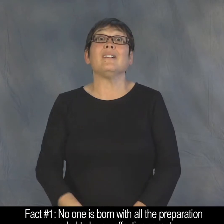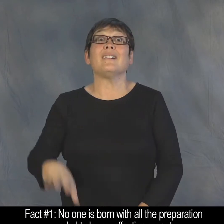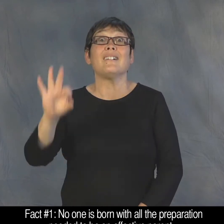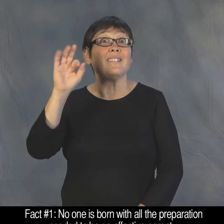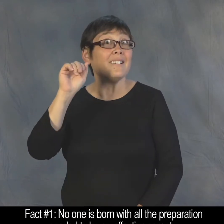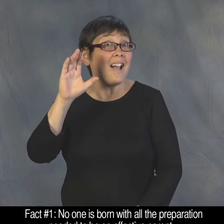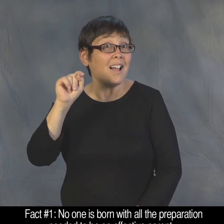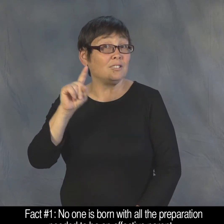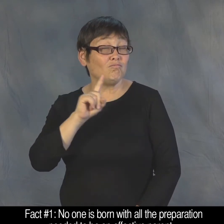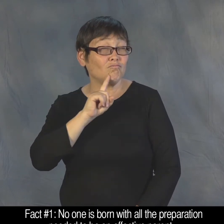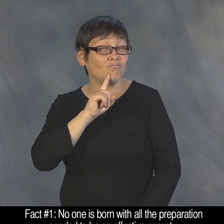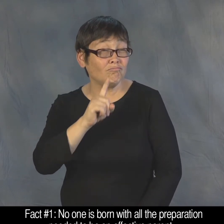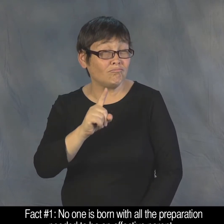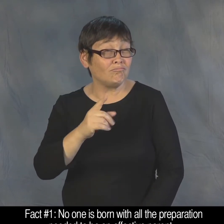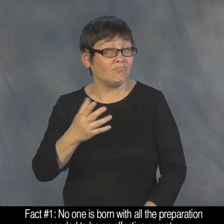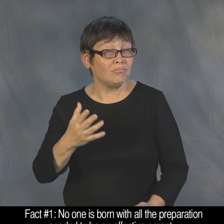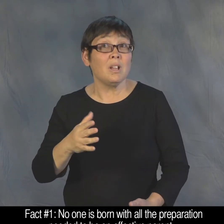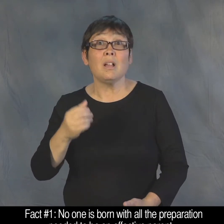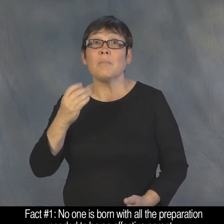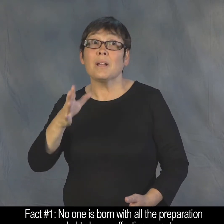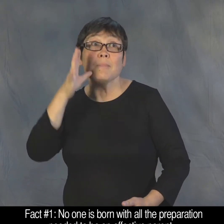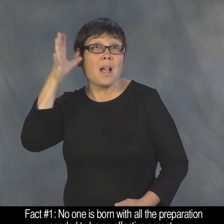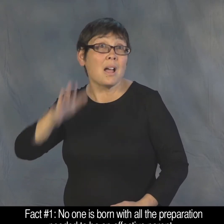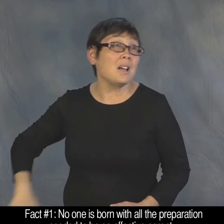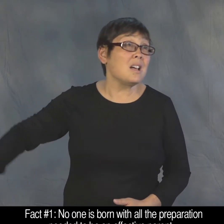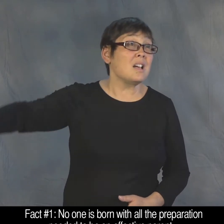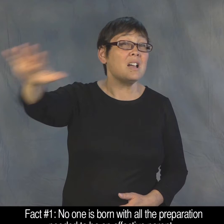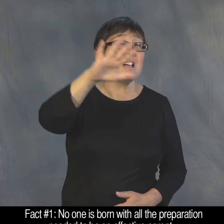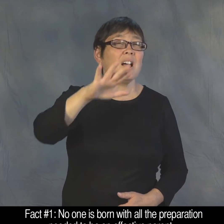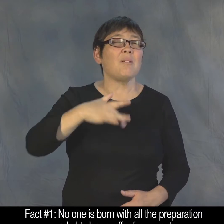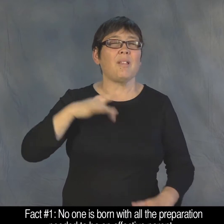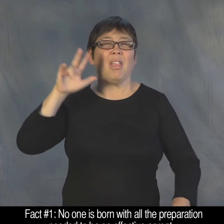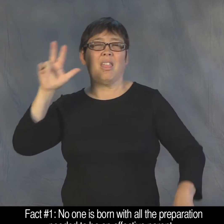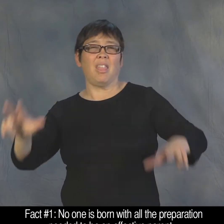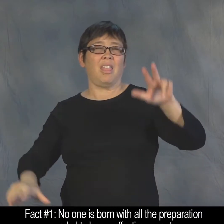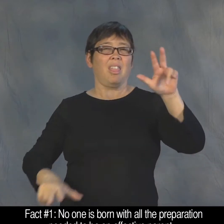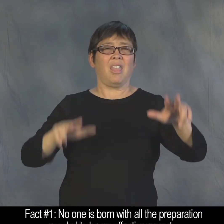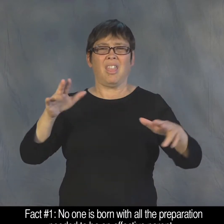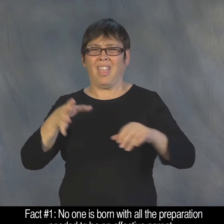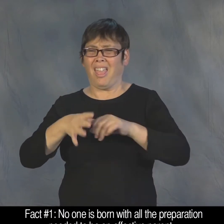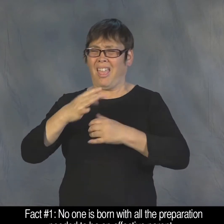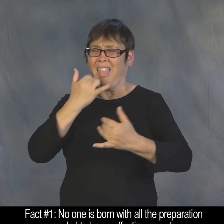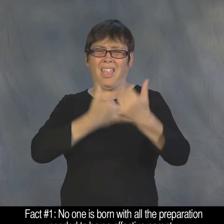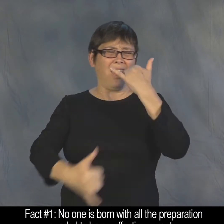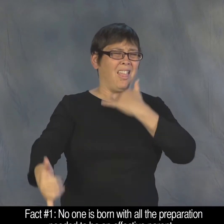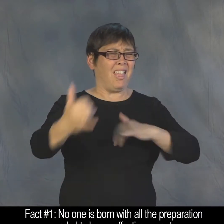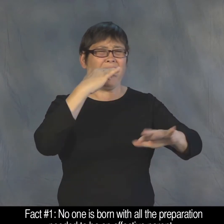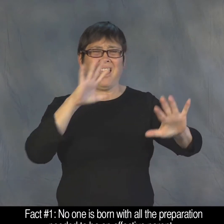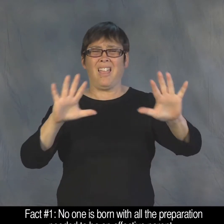Fact number 1. No one is born with all the preparation needed to be an effective